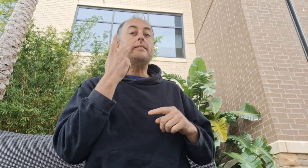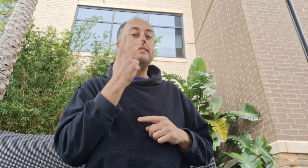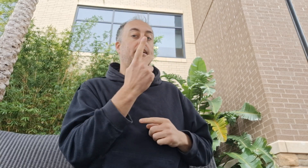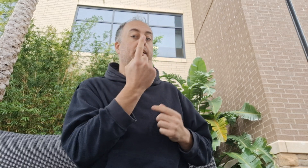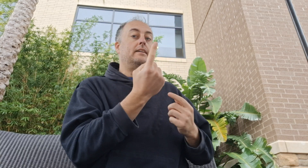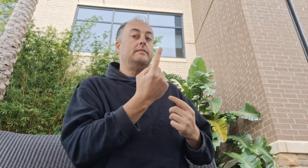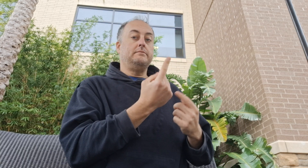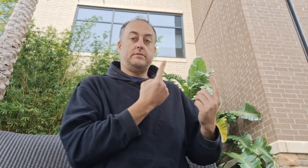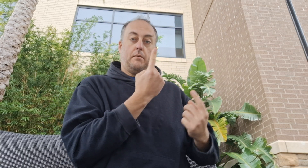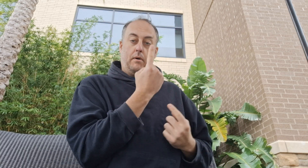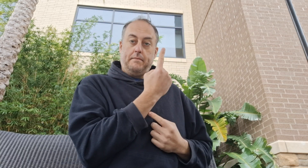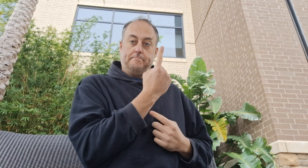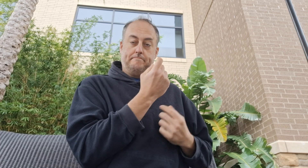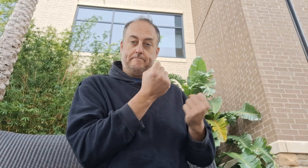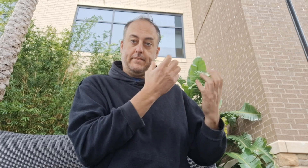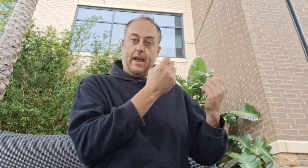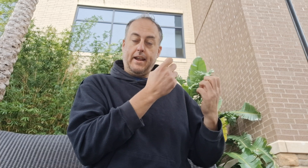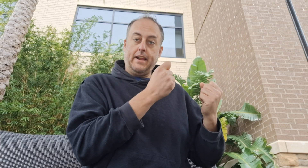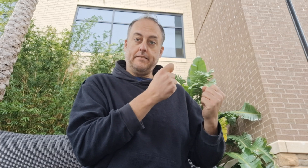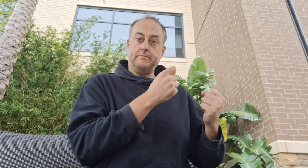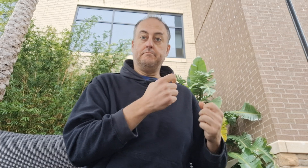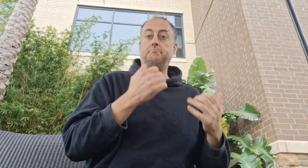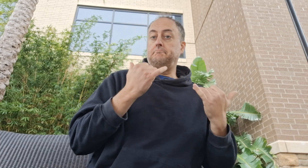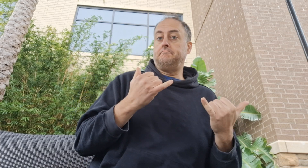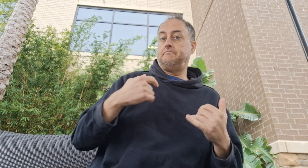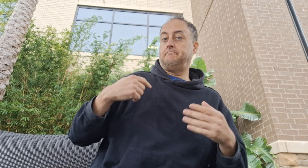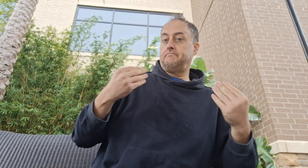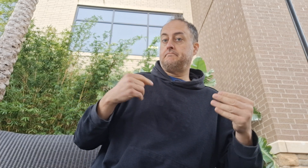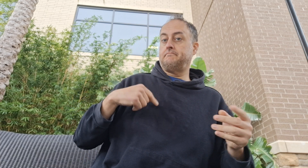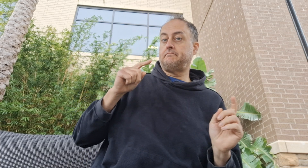see someone signing,